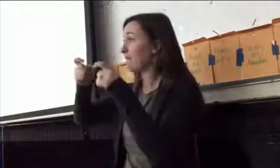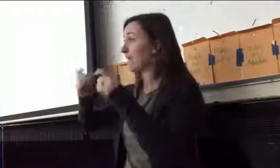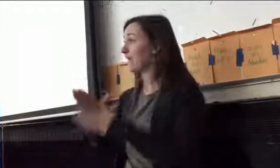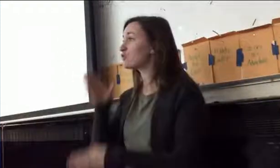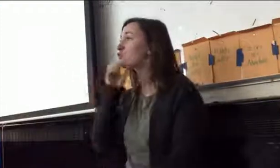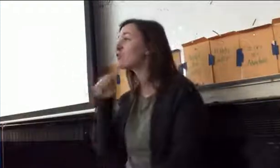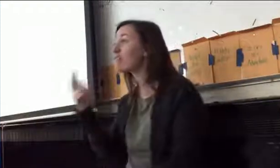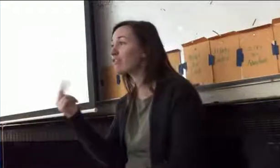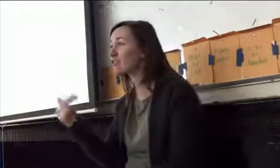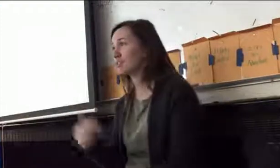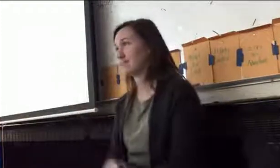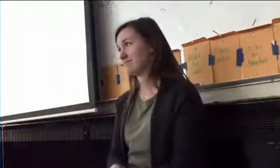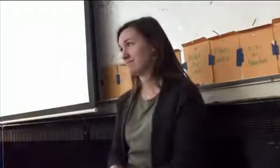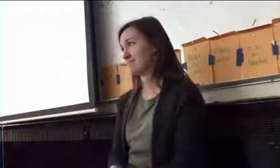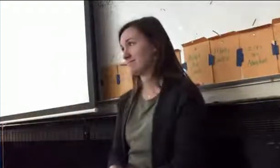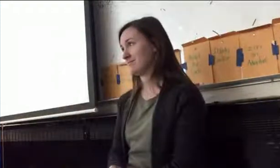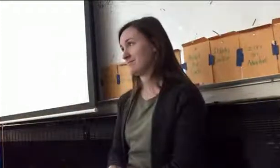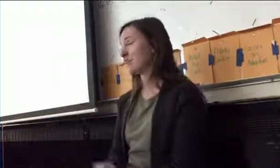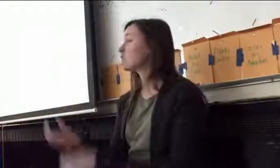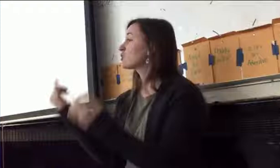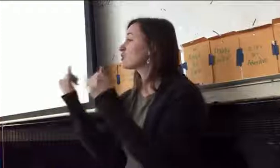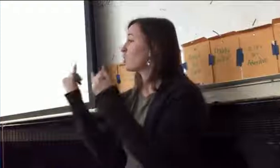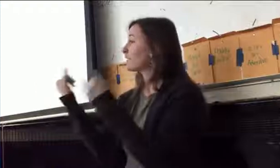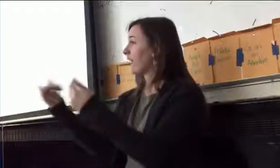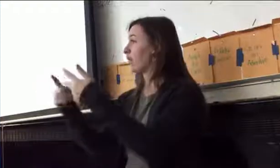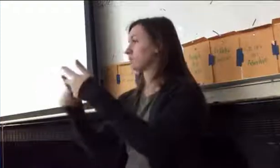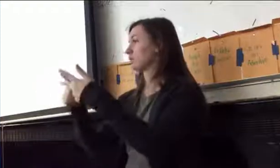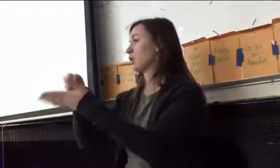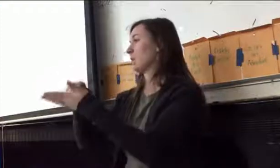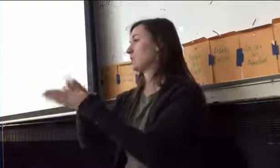you see here. Dangers that you see.